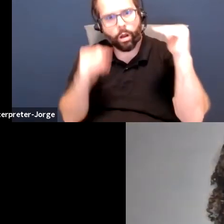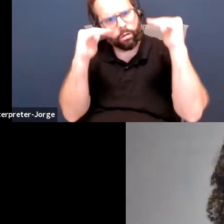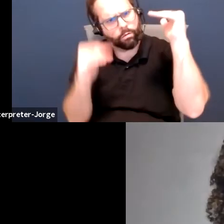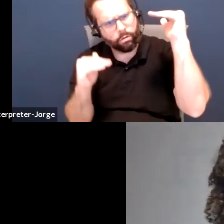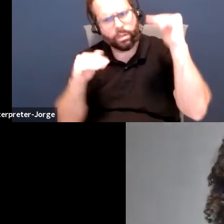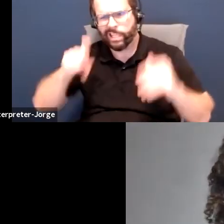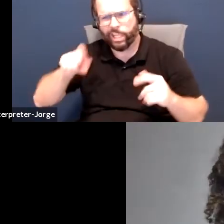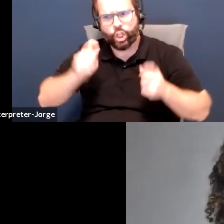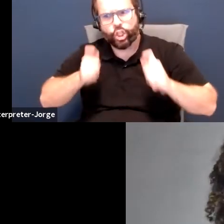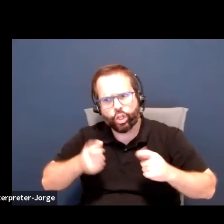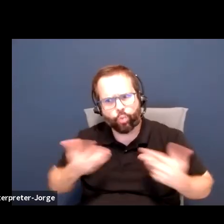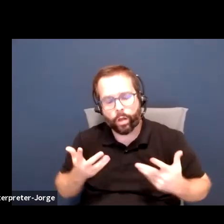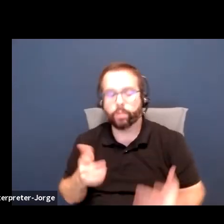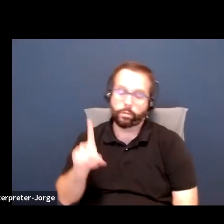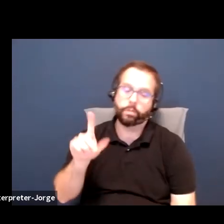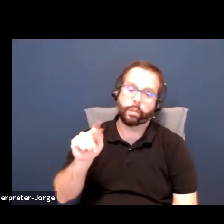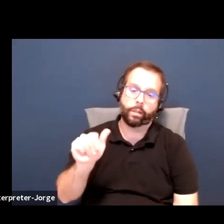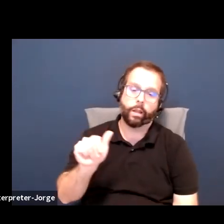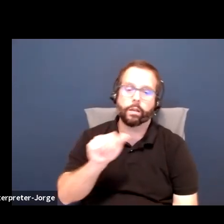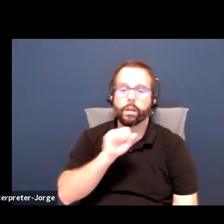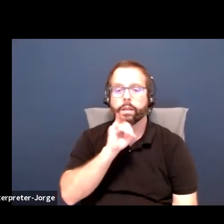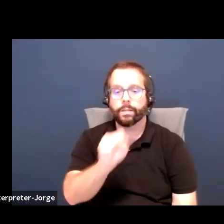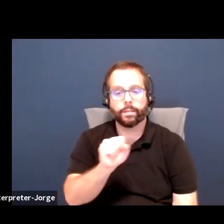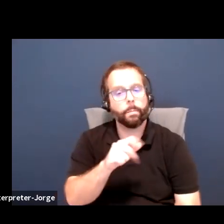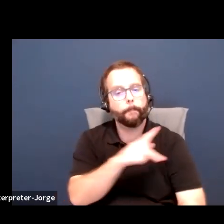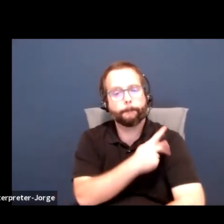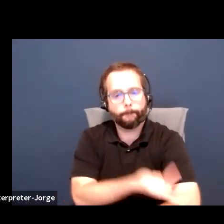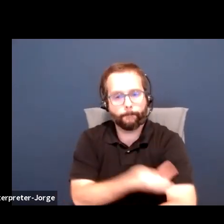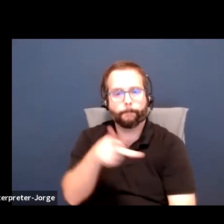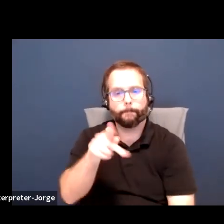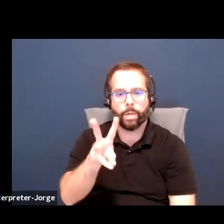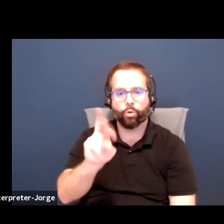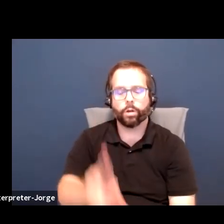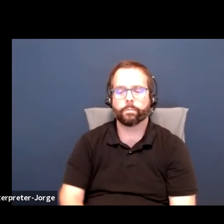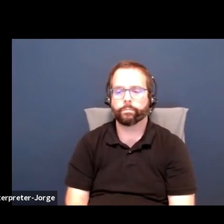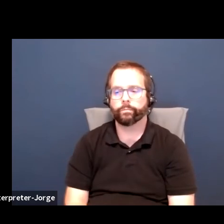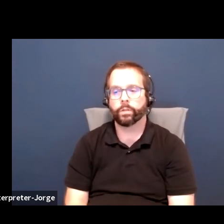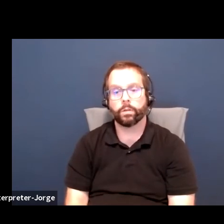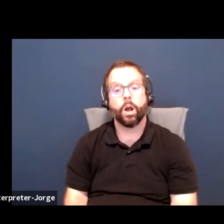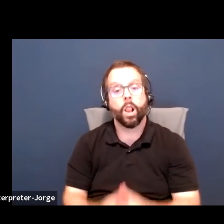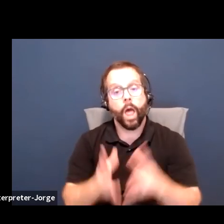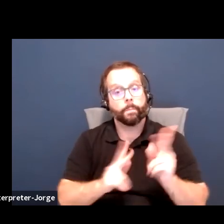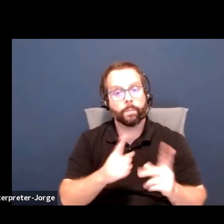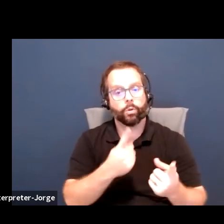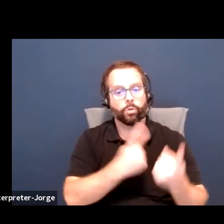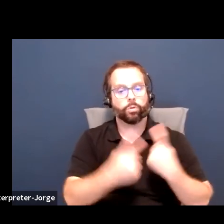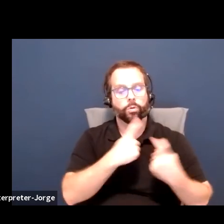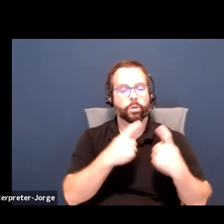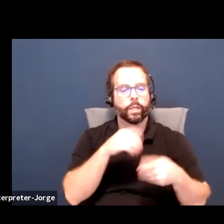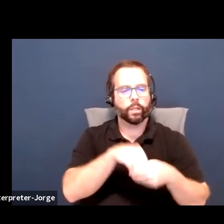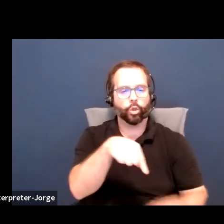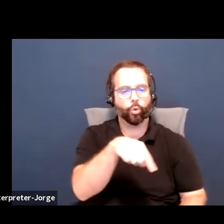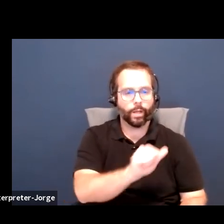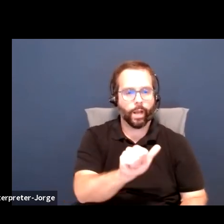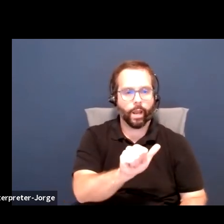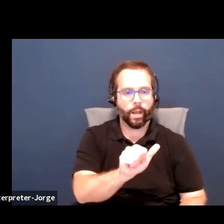Thanks, Patricia. This is great. We're getting a lot of questions about data in the Q&A. So our first one is